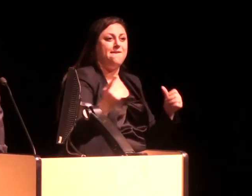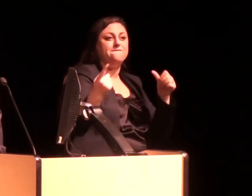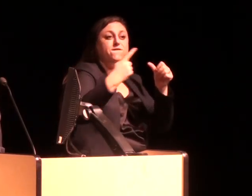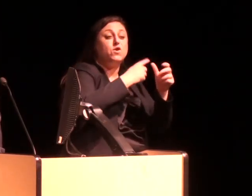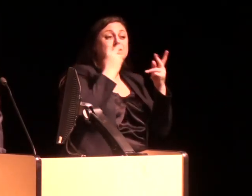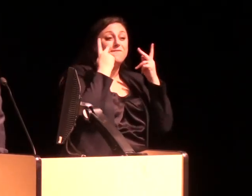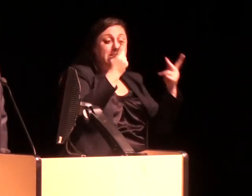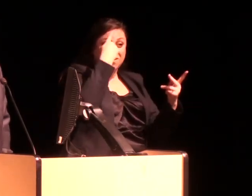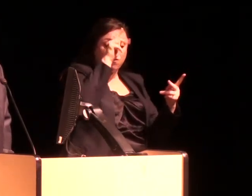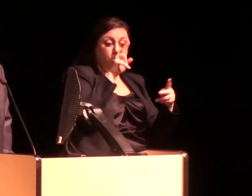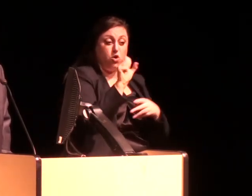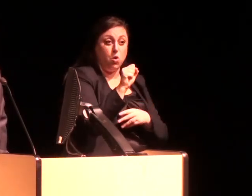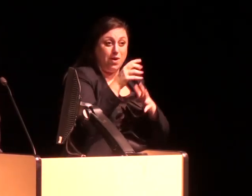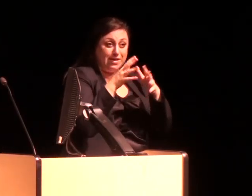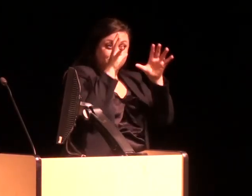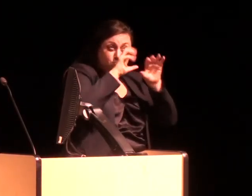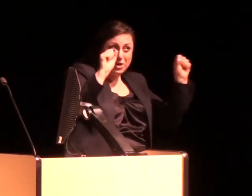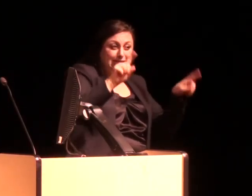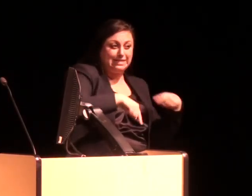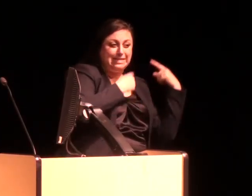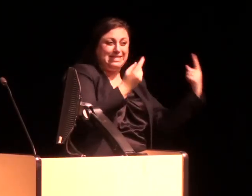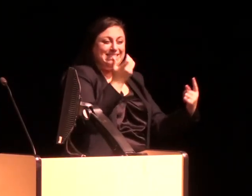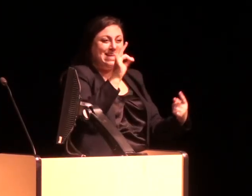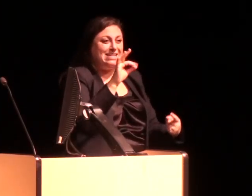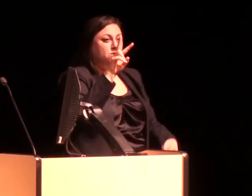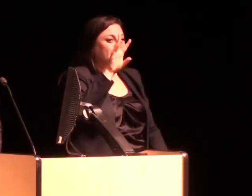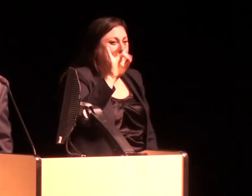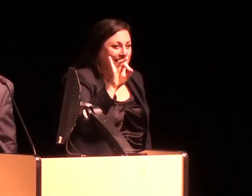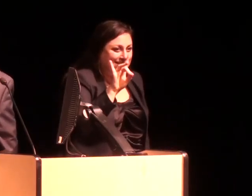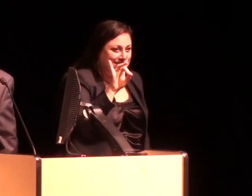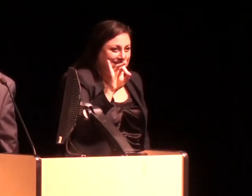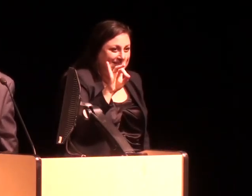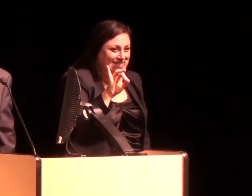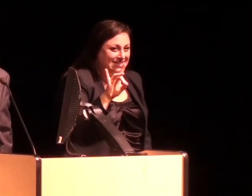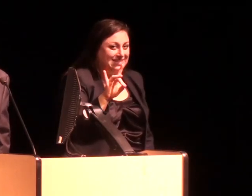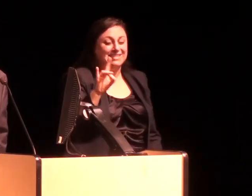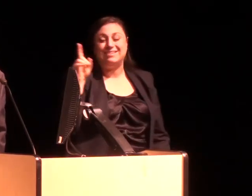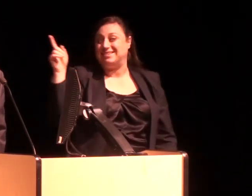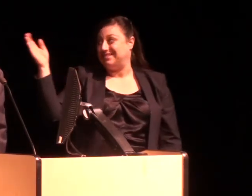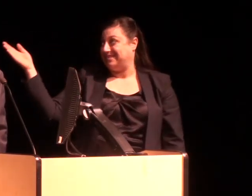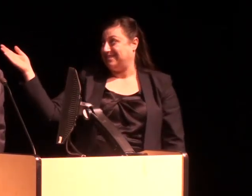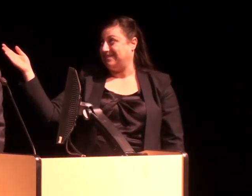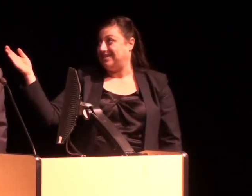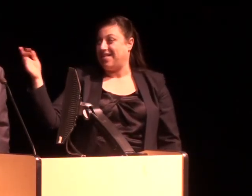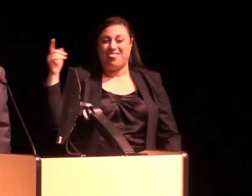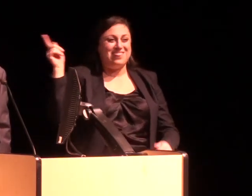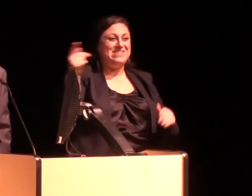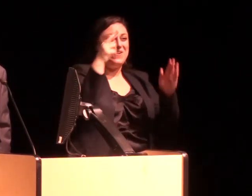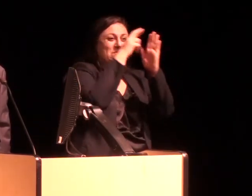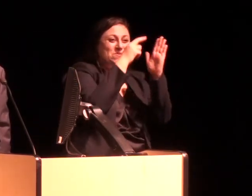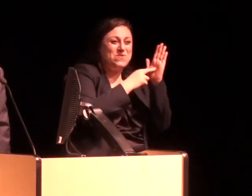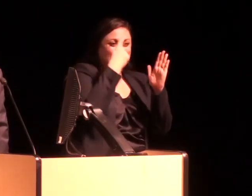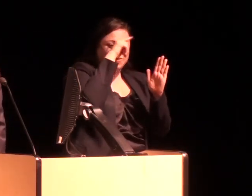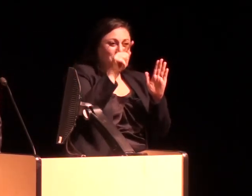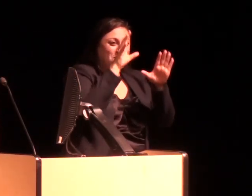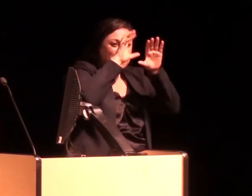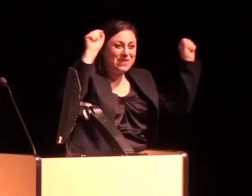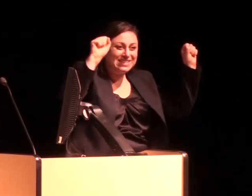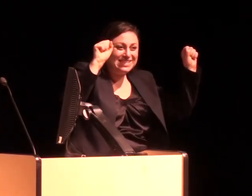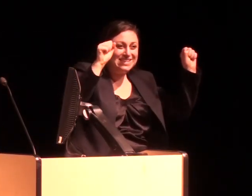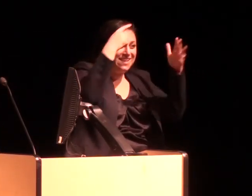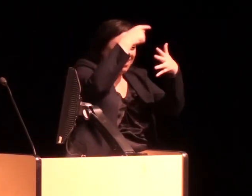visit of the American president since 1928. This is what the president can do, what the president cannot do. For example, he